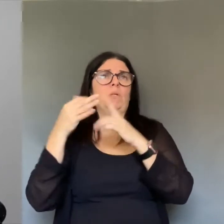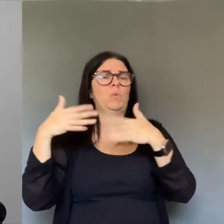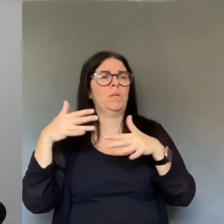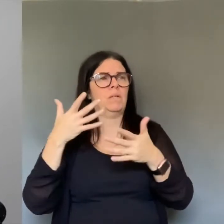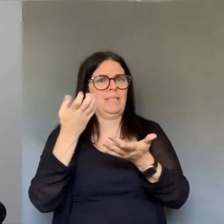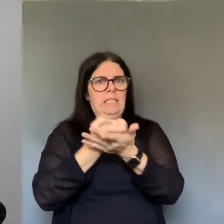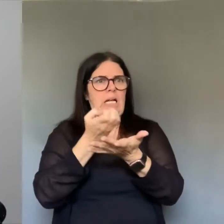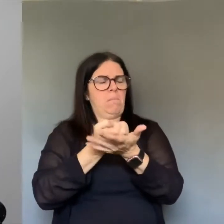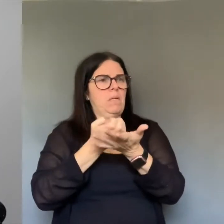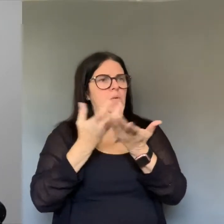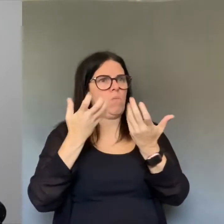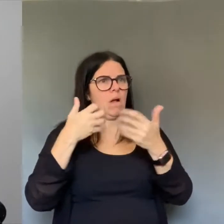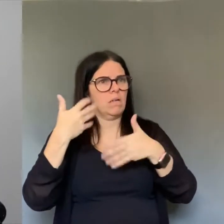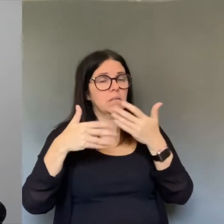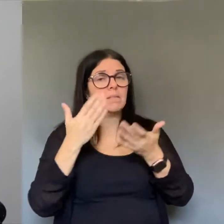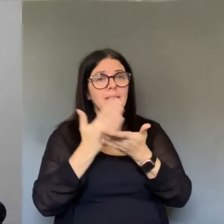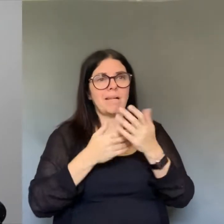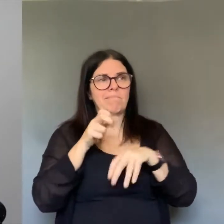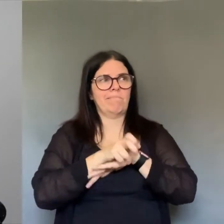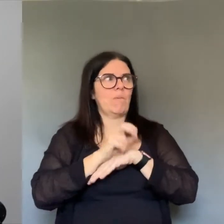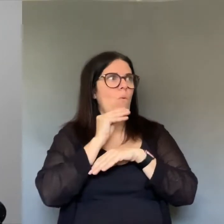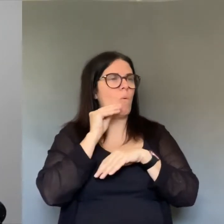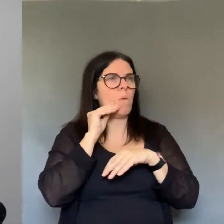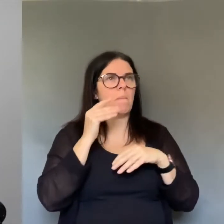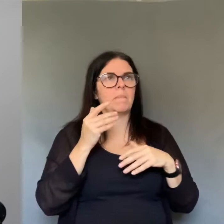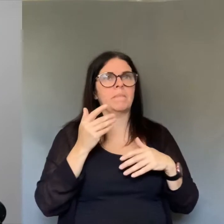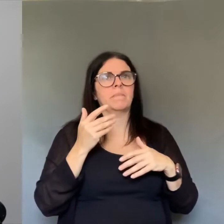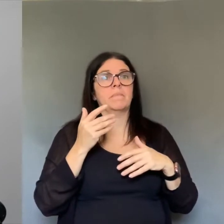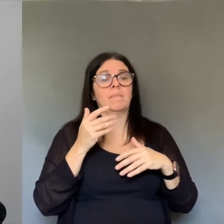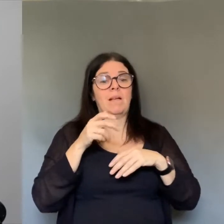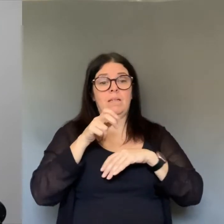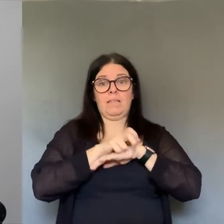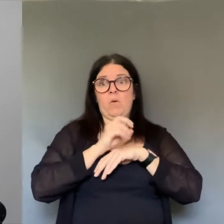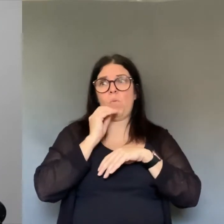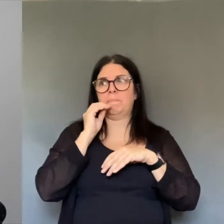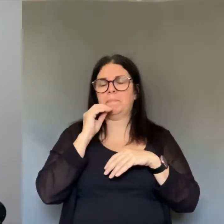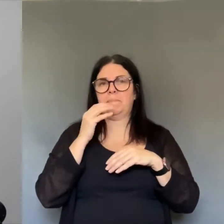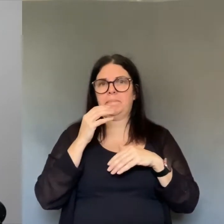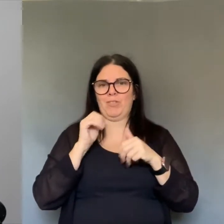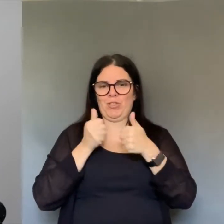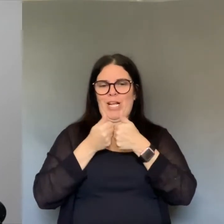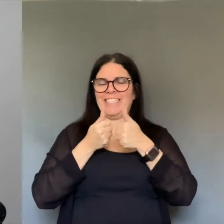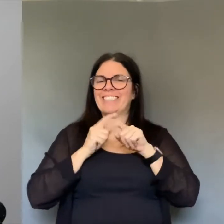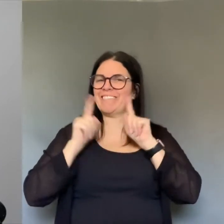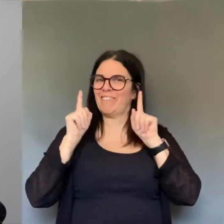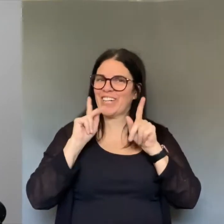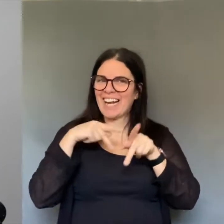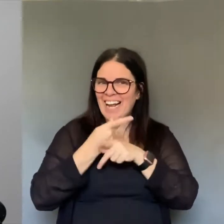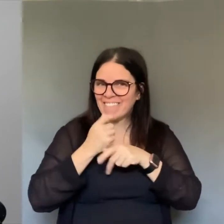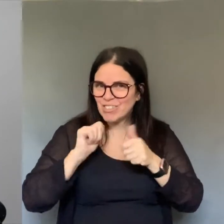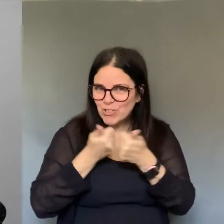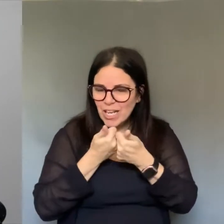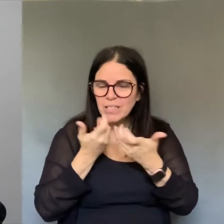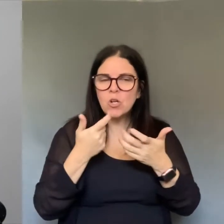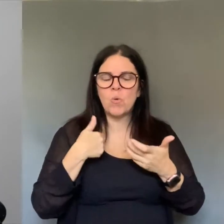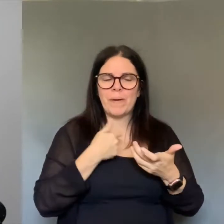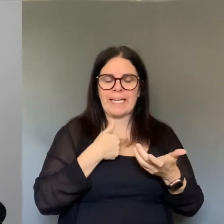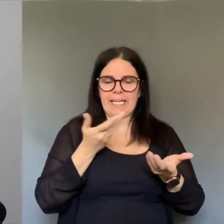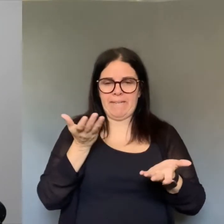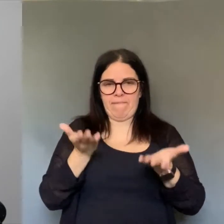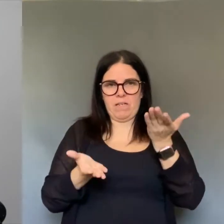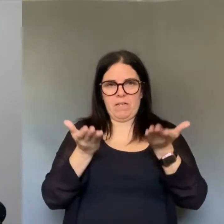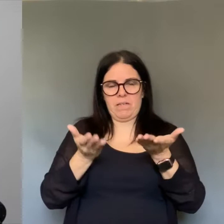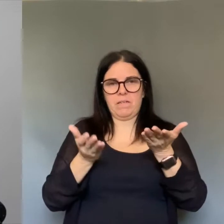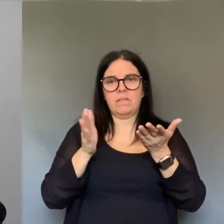definitely a desire for many individuals, especially from the business community, to get the economy going. There are a lot of people who are sitting at